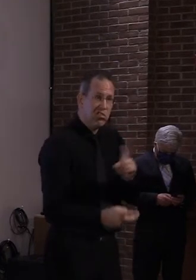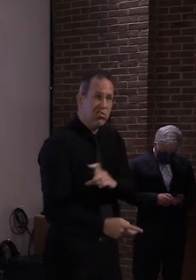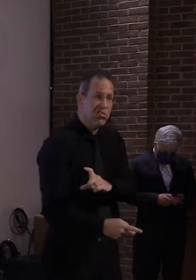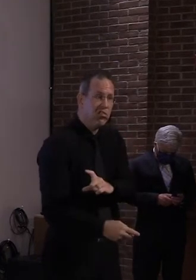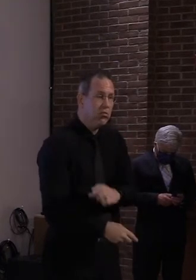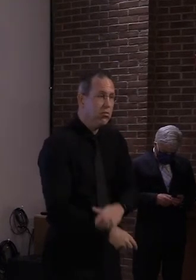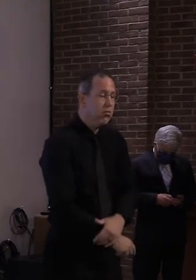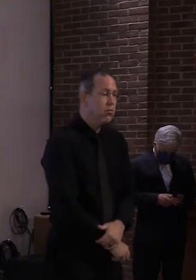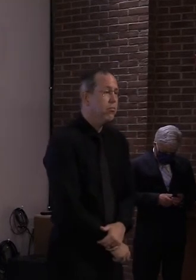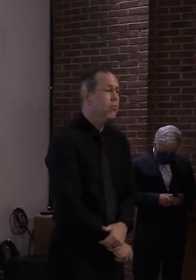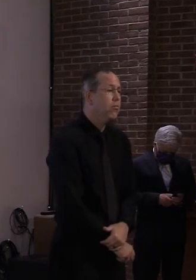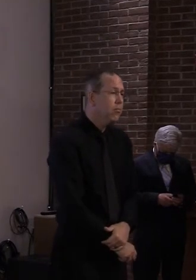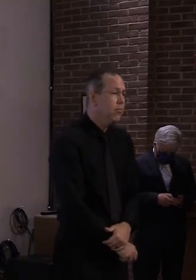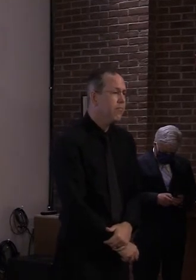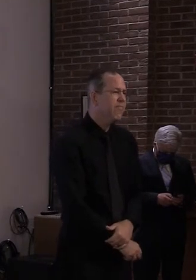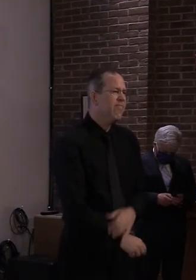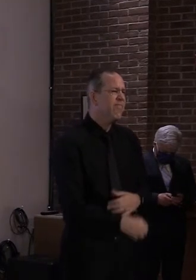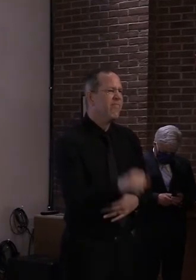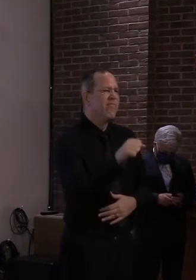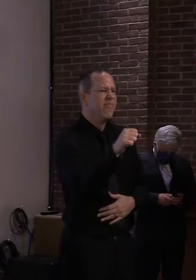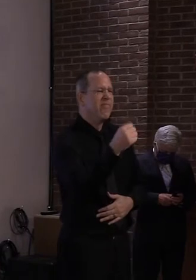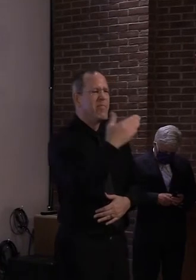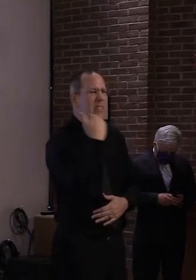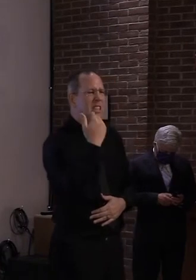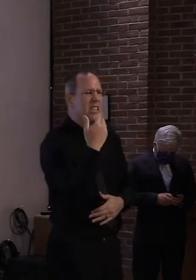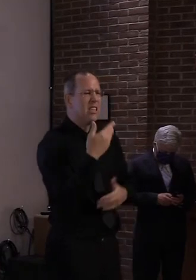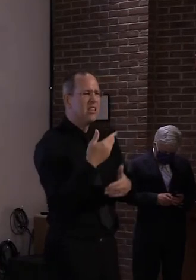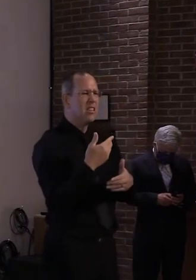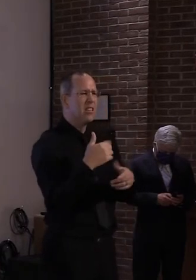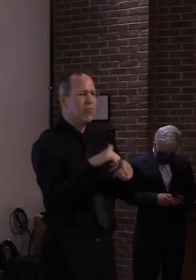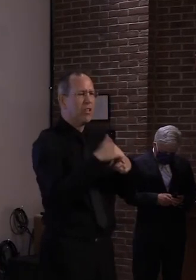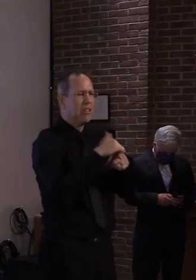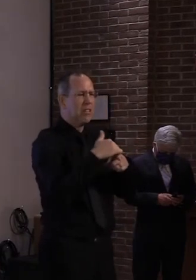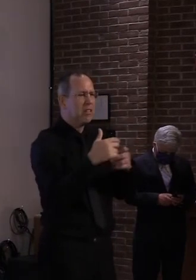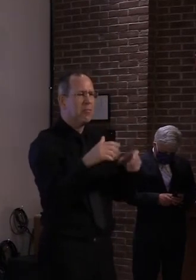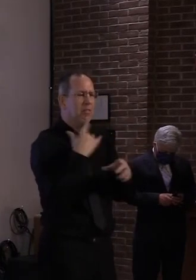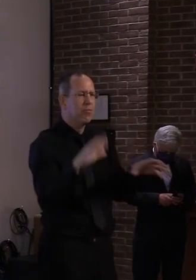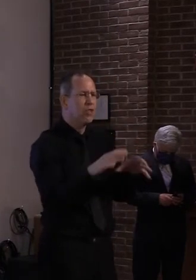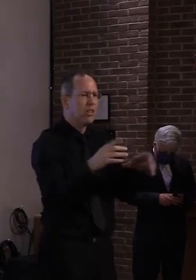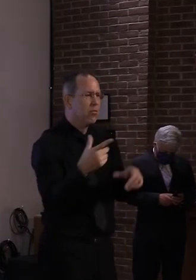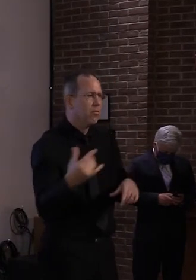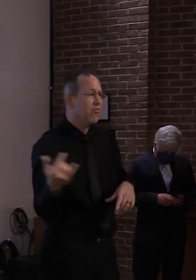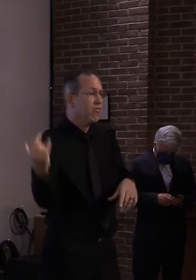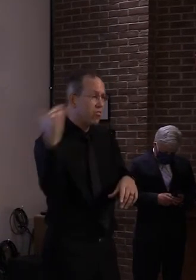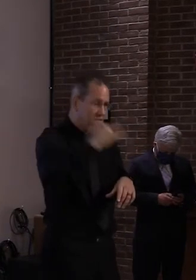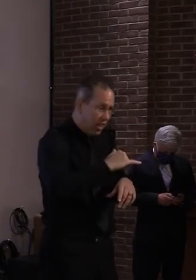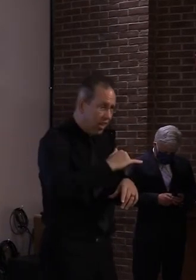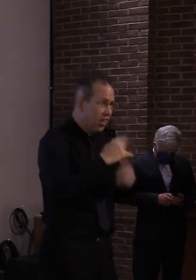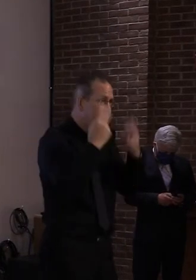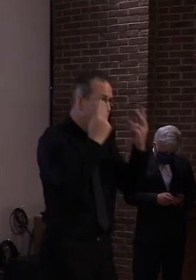themselves to the fact that we may have to quarantine if you're flying into the state.